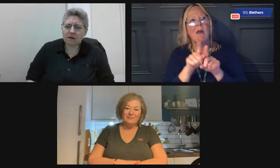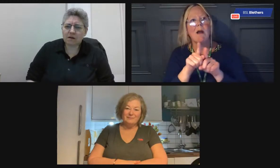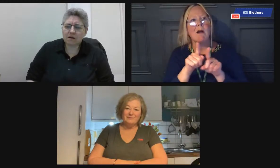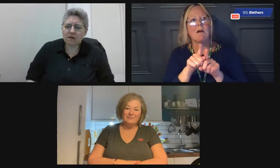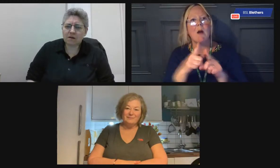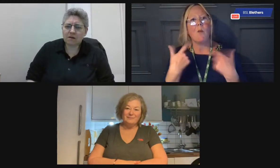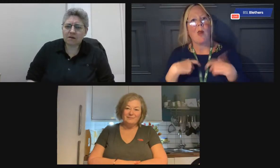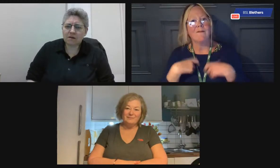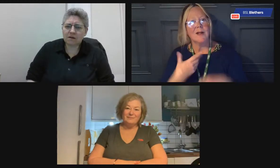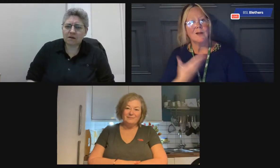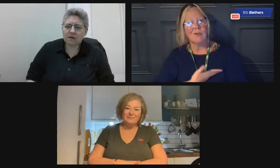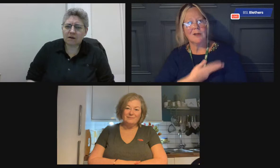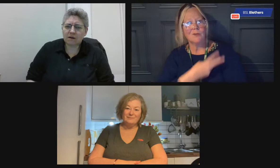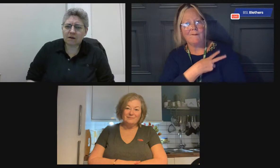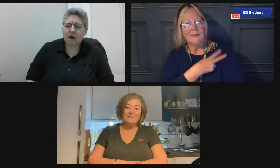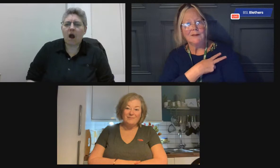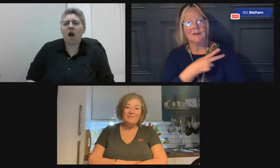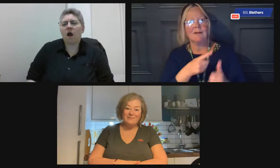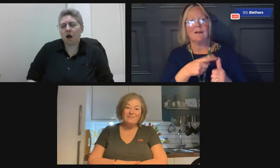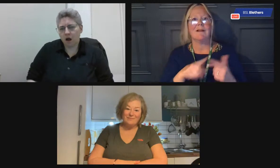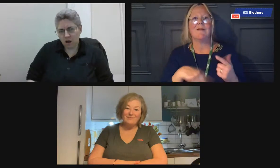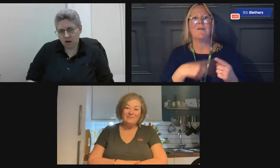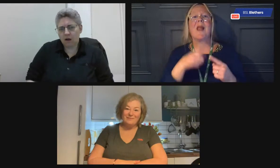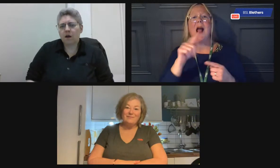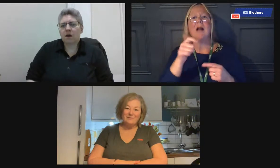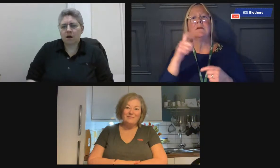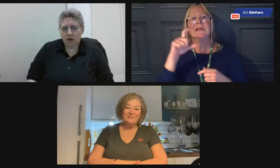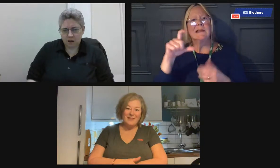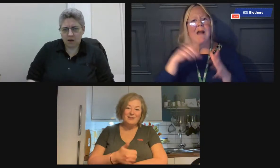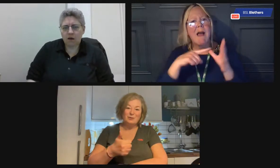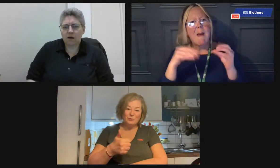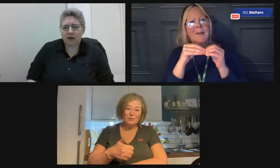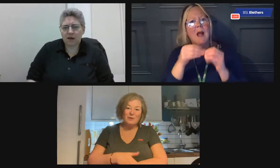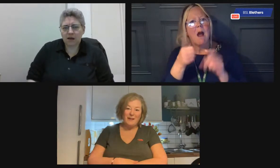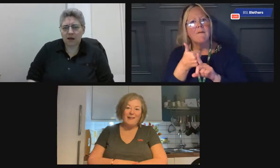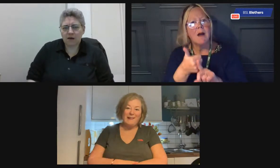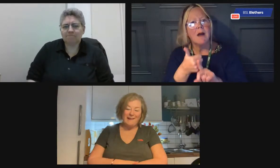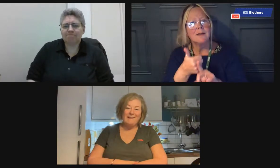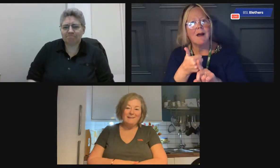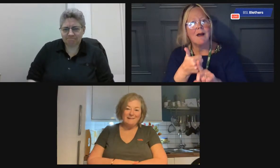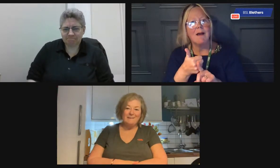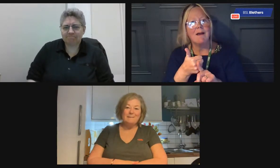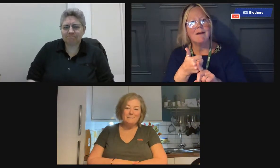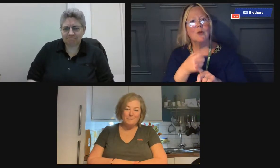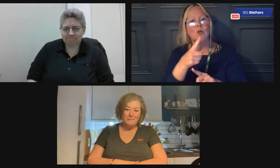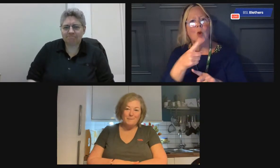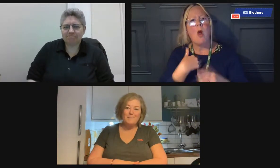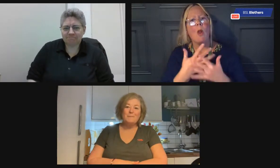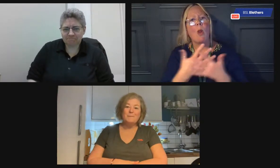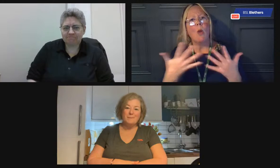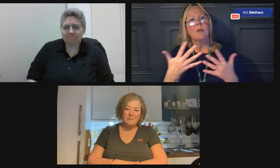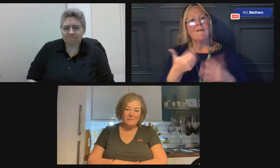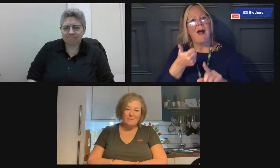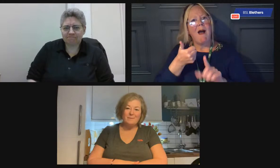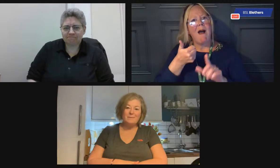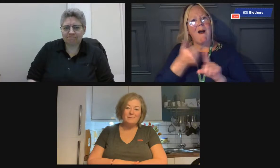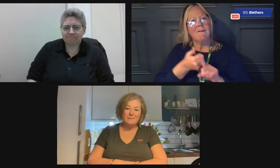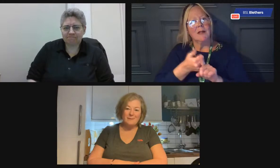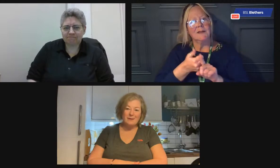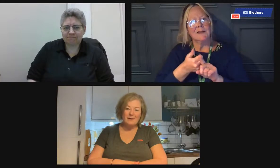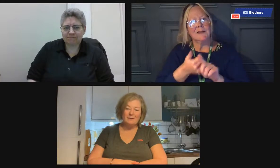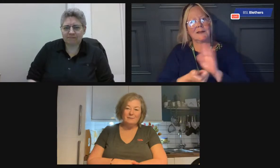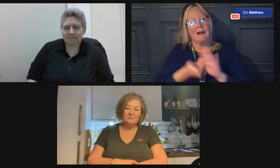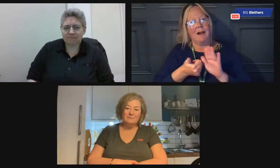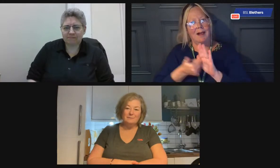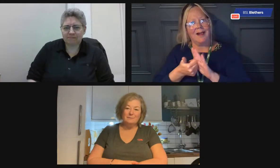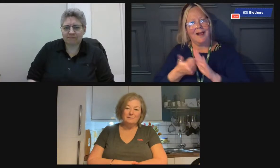me is in the past I've worked as a welfare rights officer. I've worked at the Citizens Advice Bureau as an